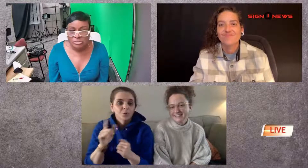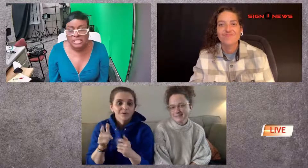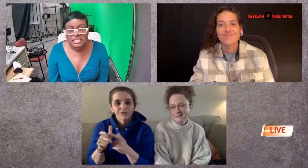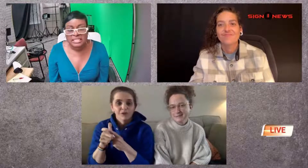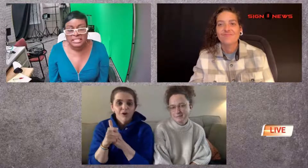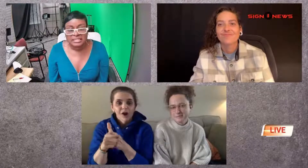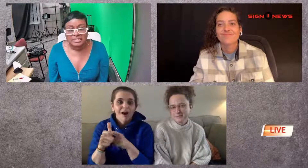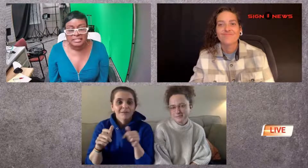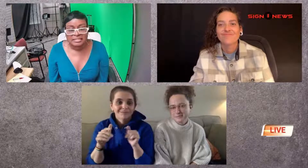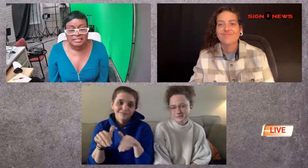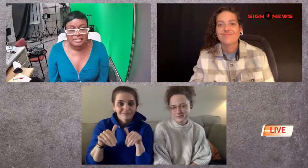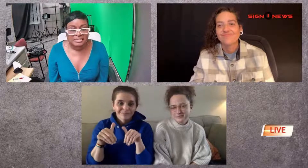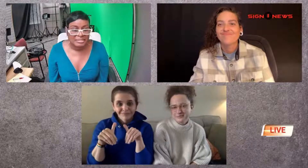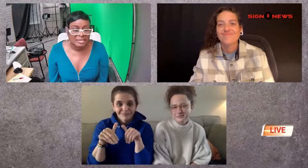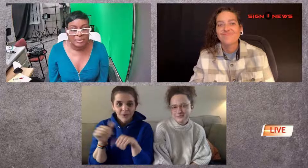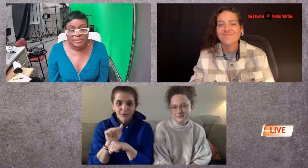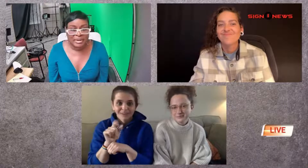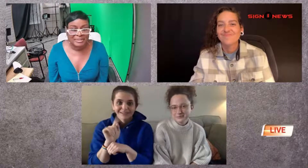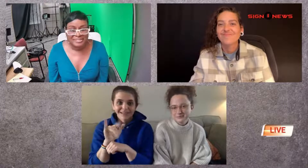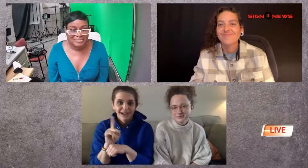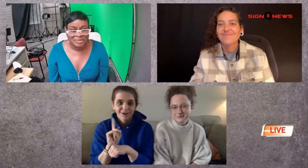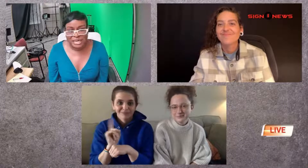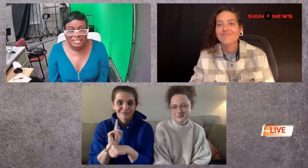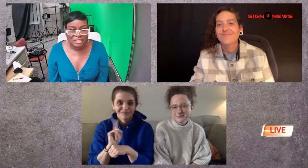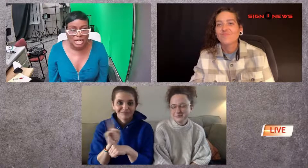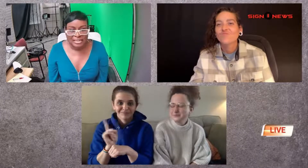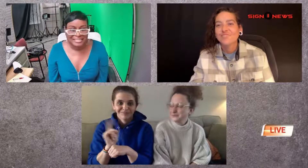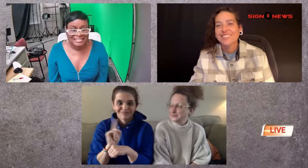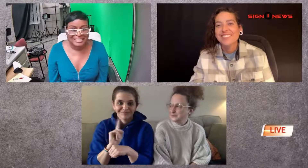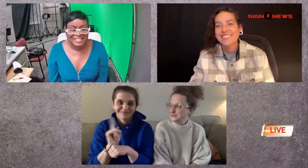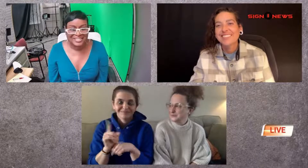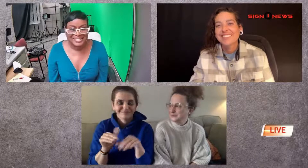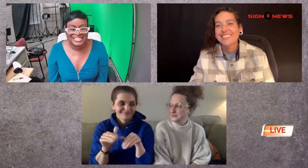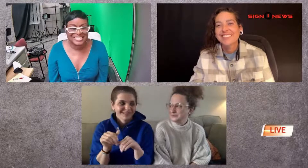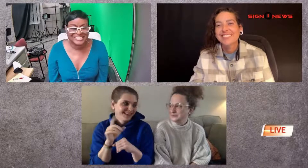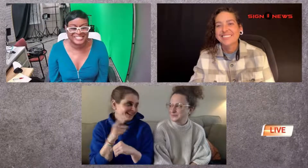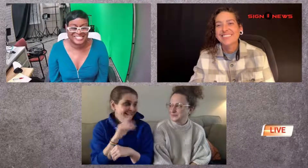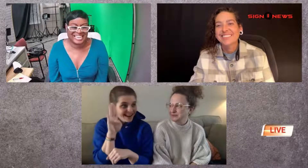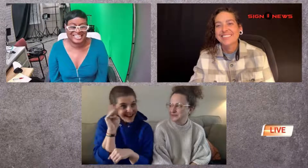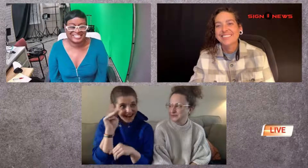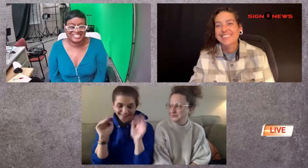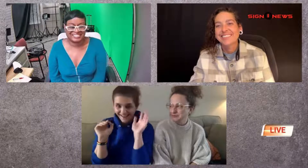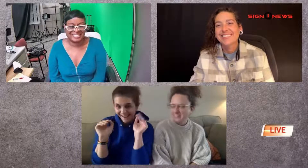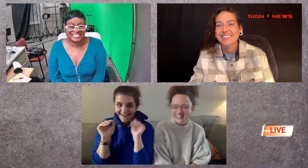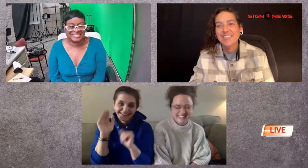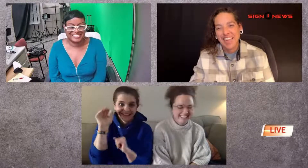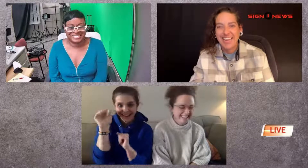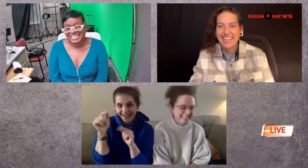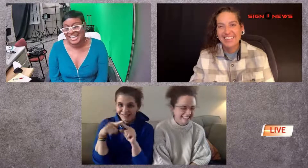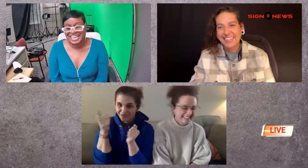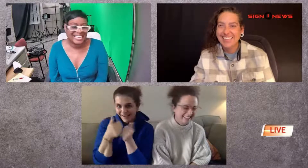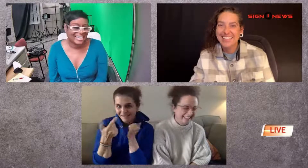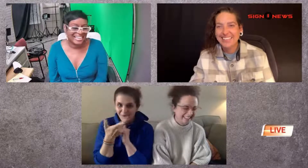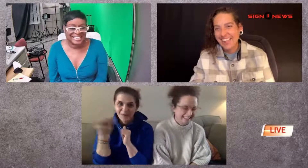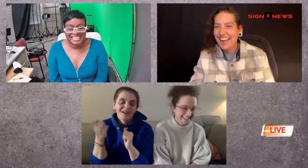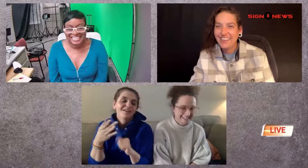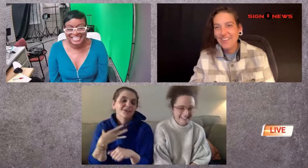rehearsals. When I'm out running, jogging, Sale is right there. She's like,